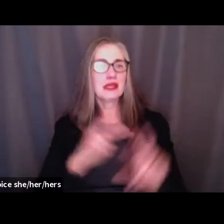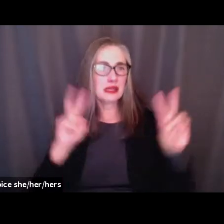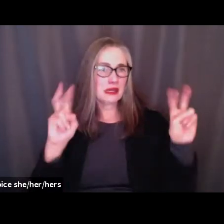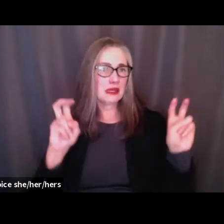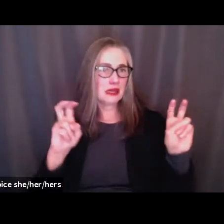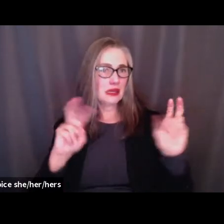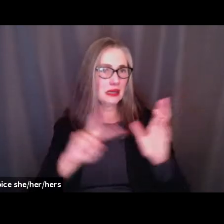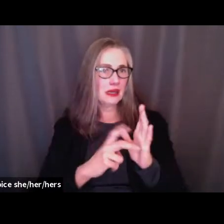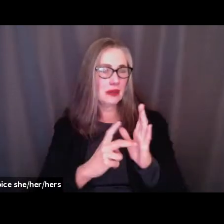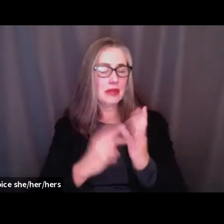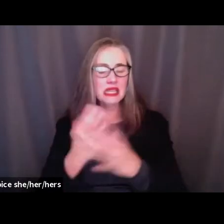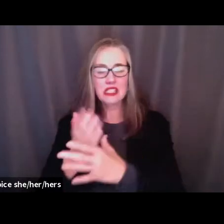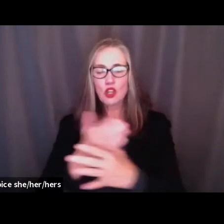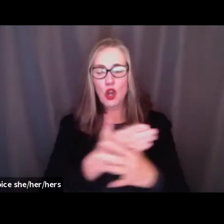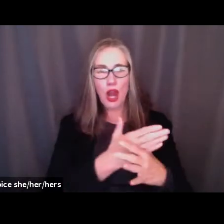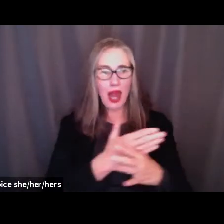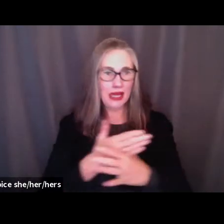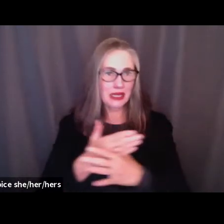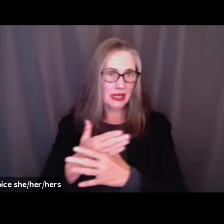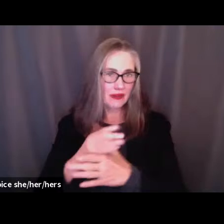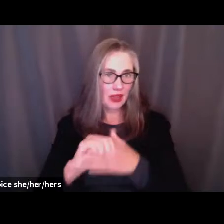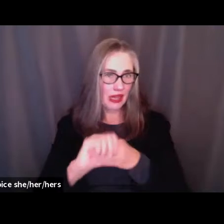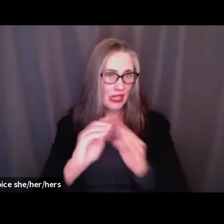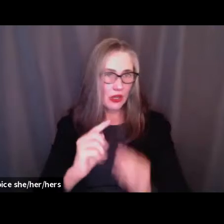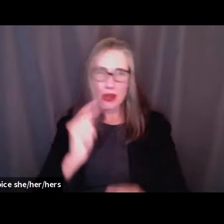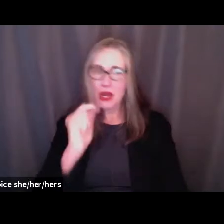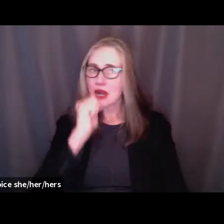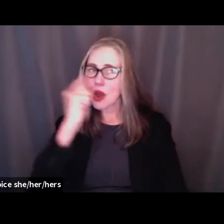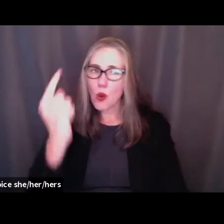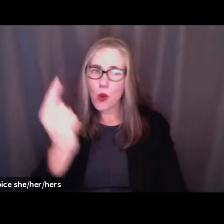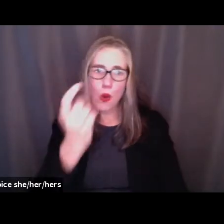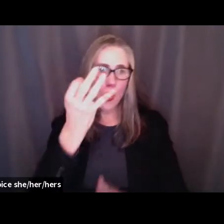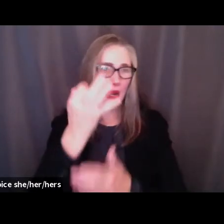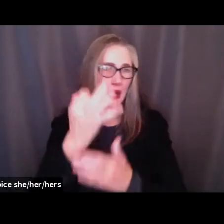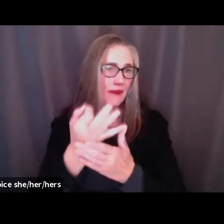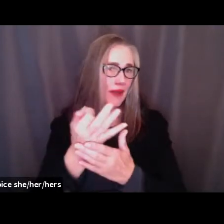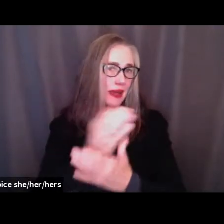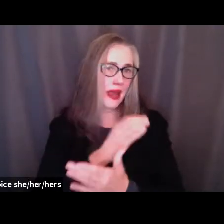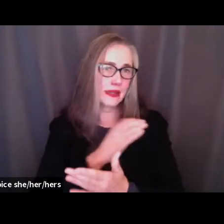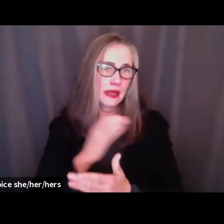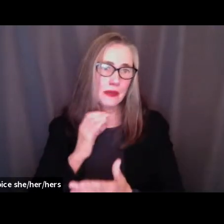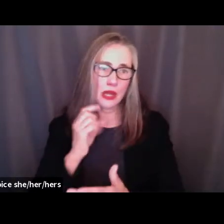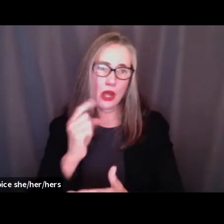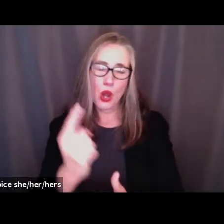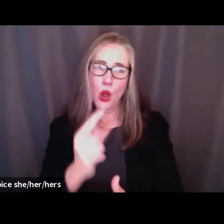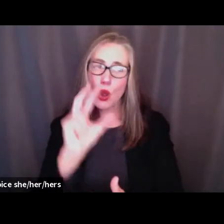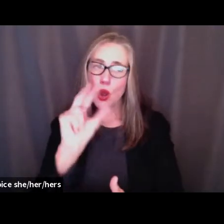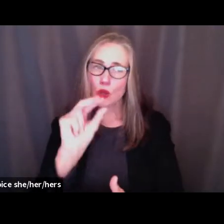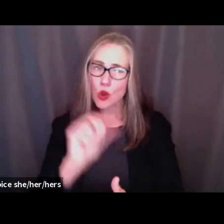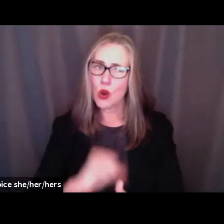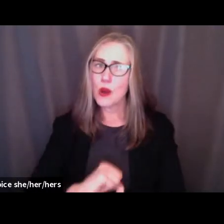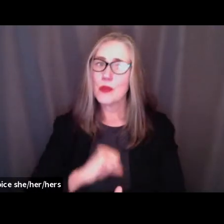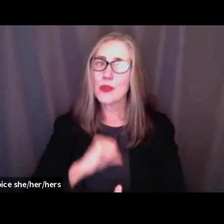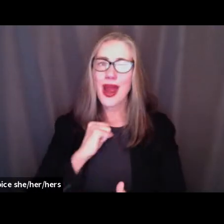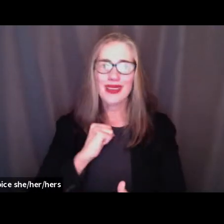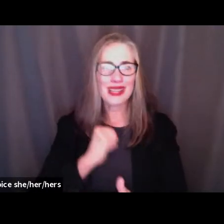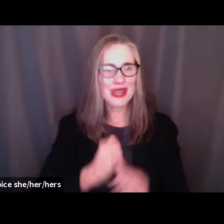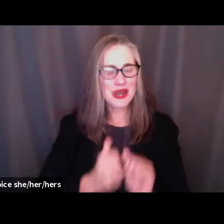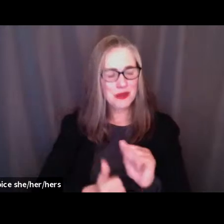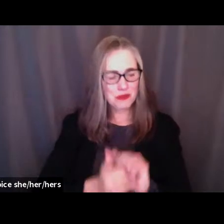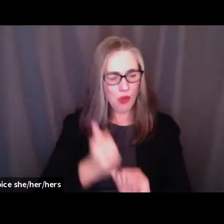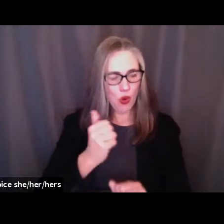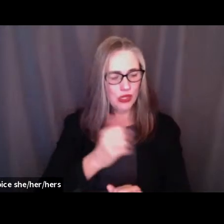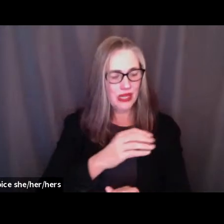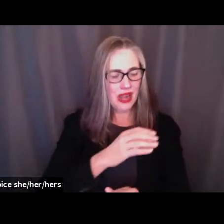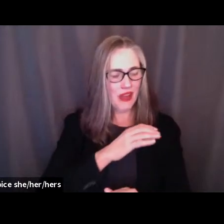party, not just the Finance Committee. Proudly, a majority of our committee are members of the Trailraisers program.